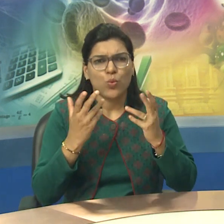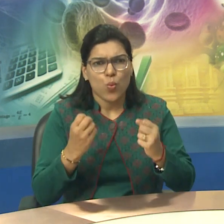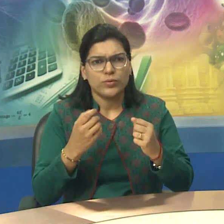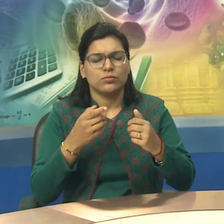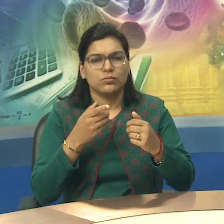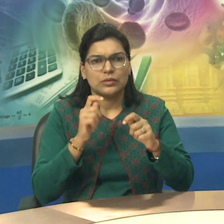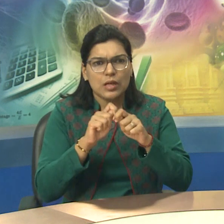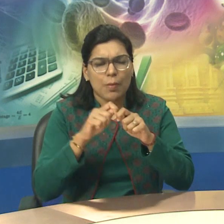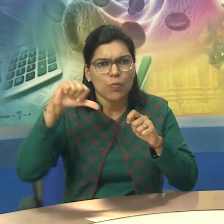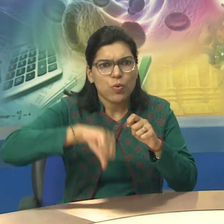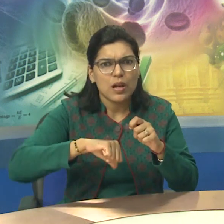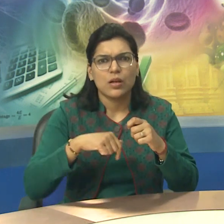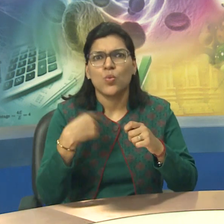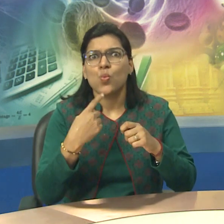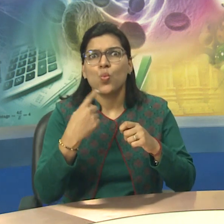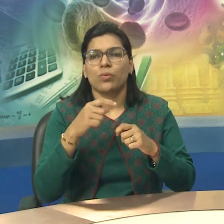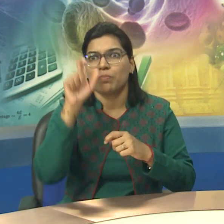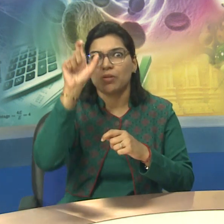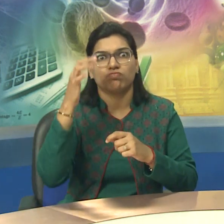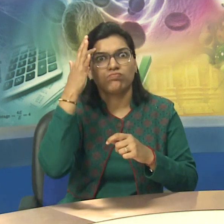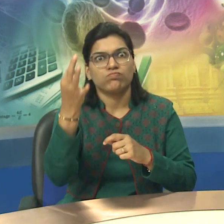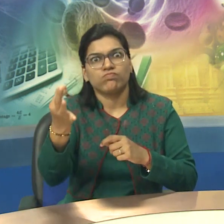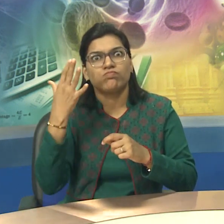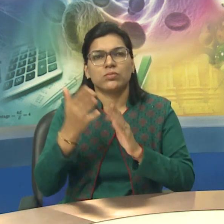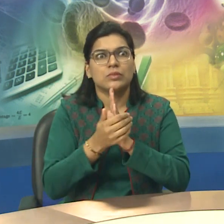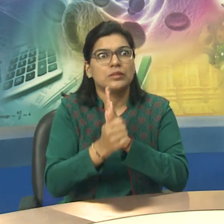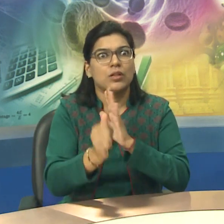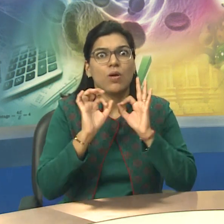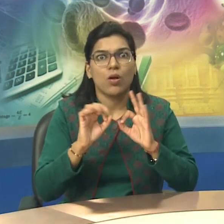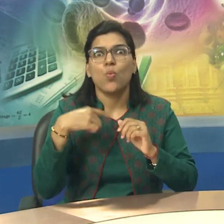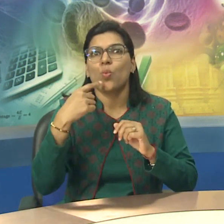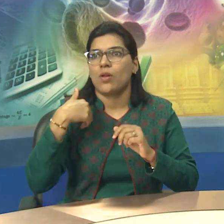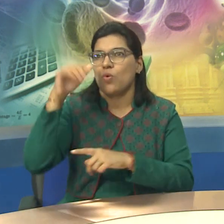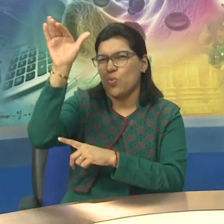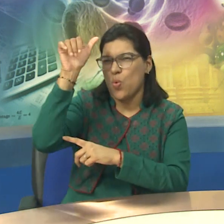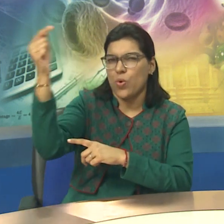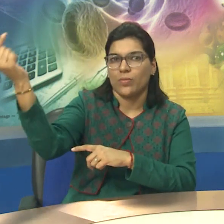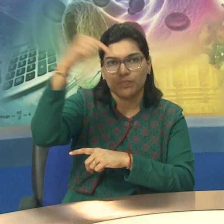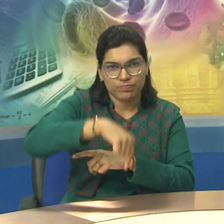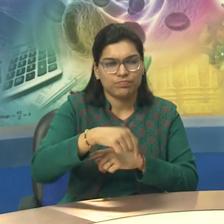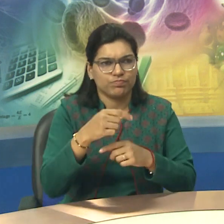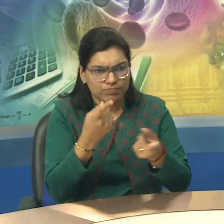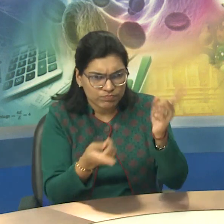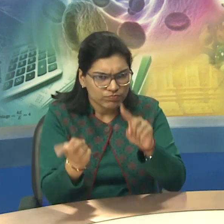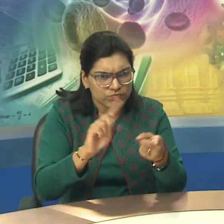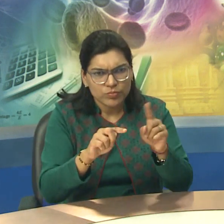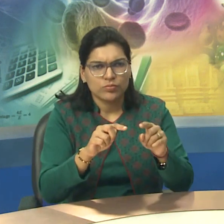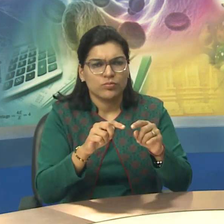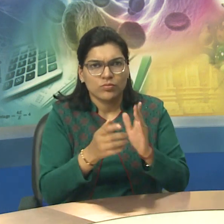It refers to expertise in any particular field, subject or